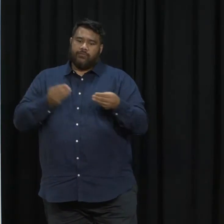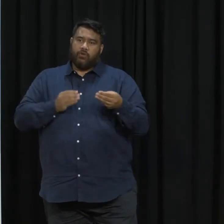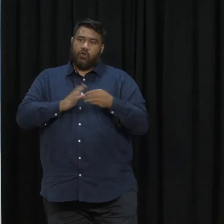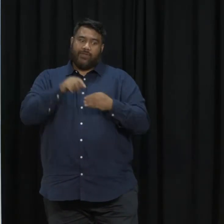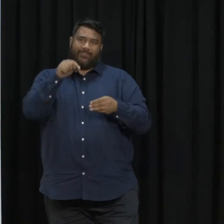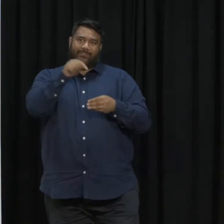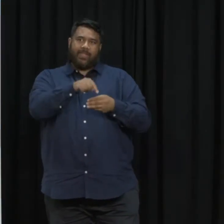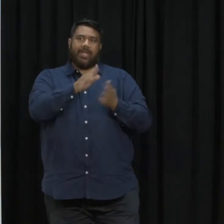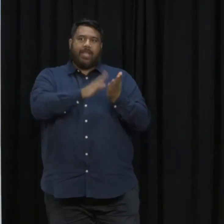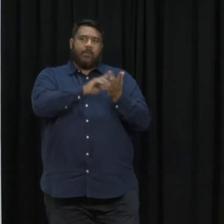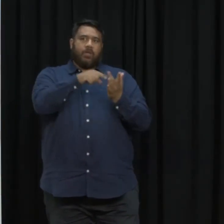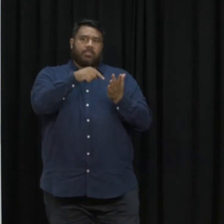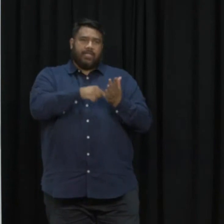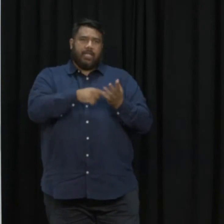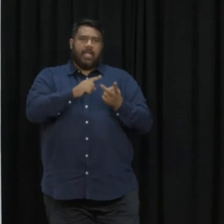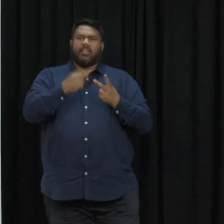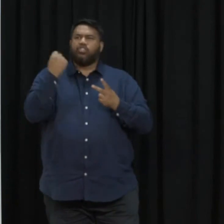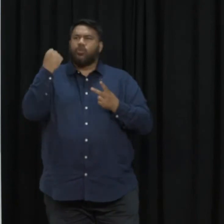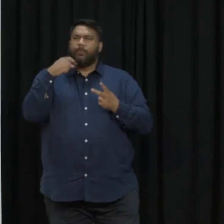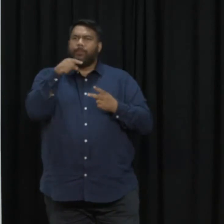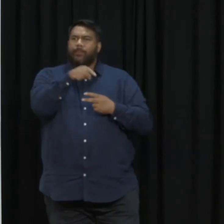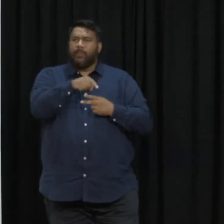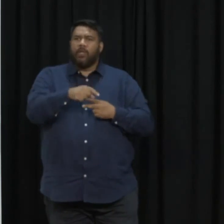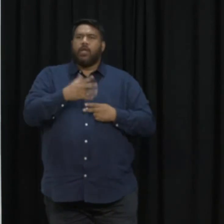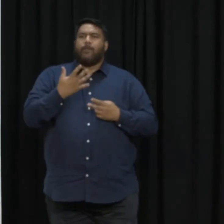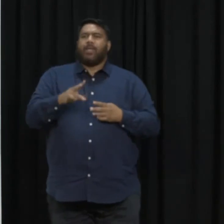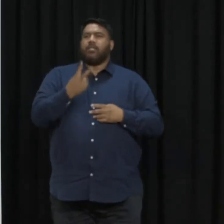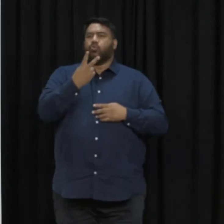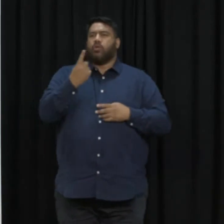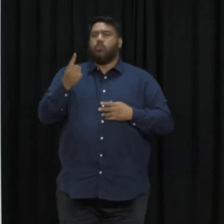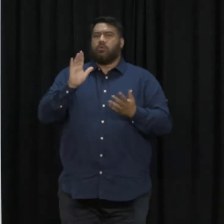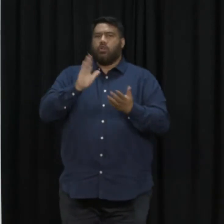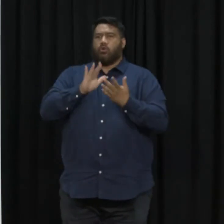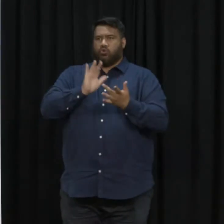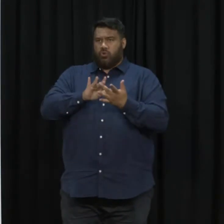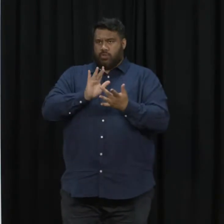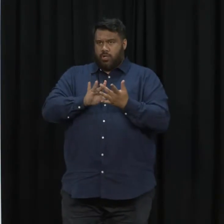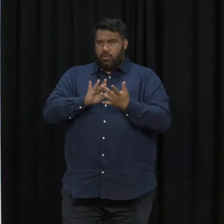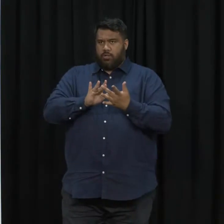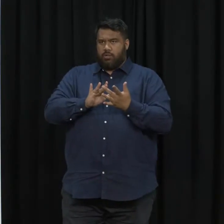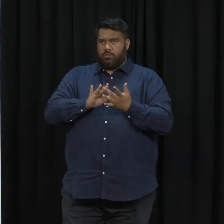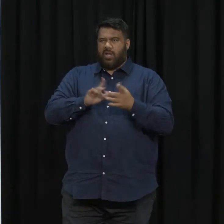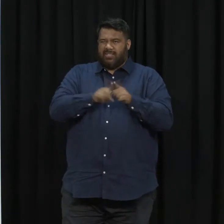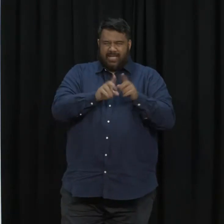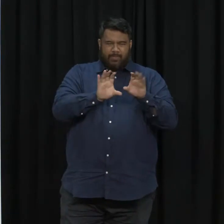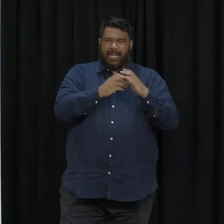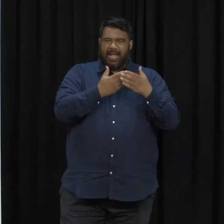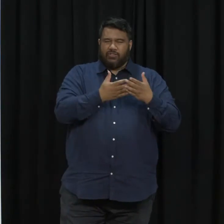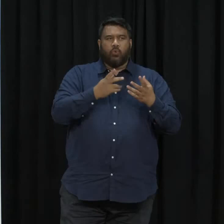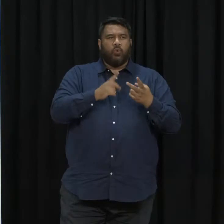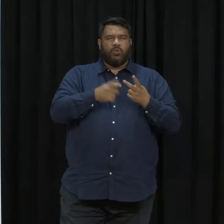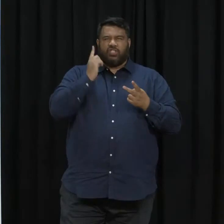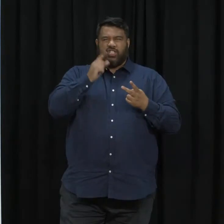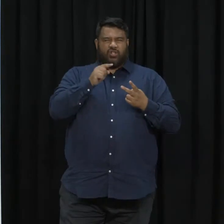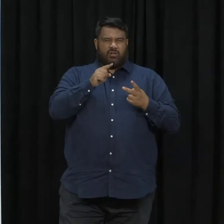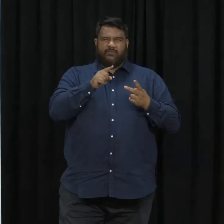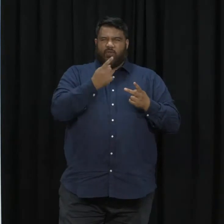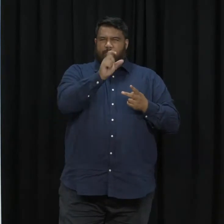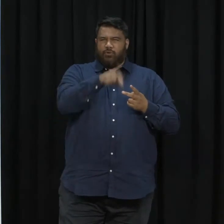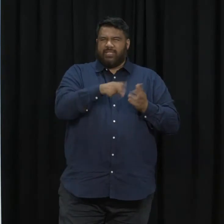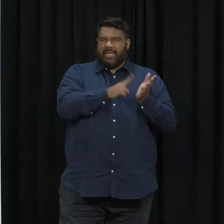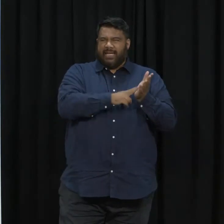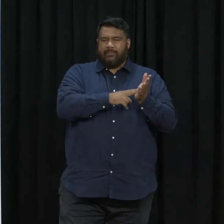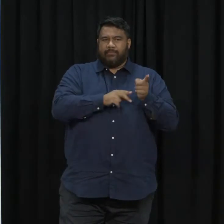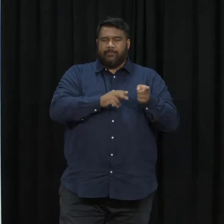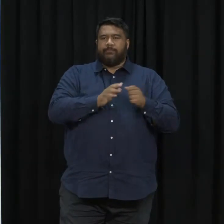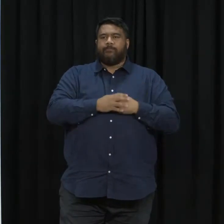that setting and from the gym. So there are 21 close contacts identified as classmates or a teacher of case N. All have